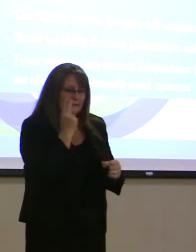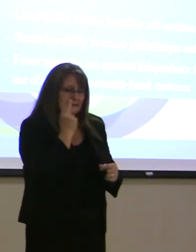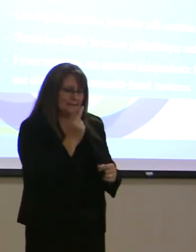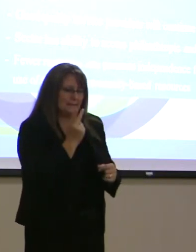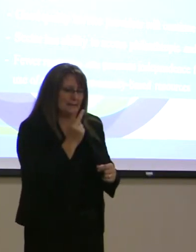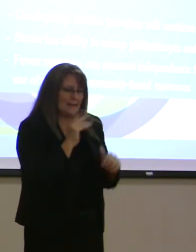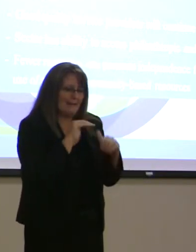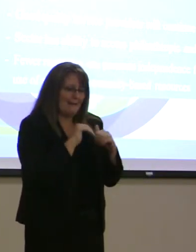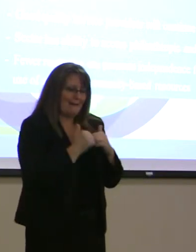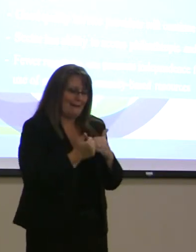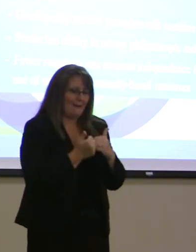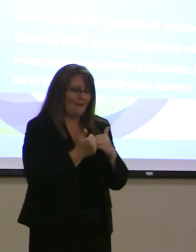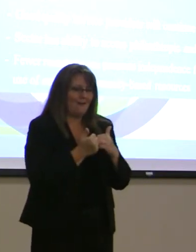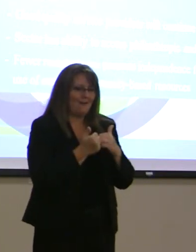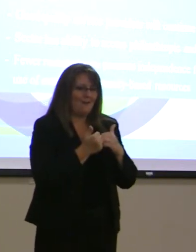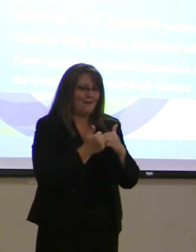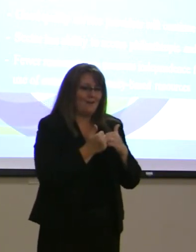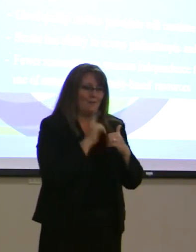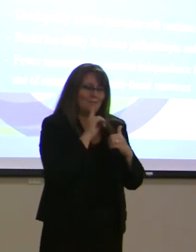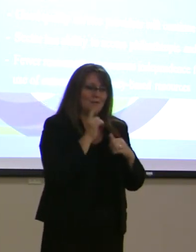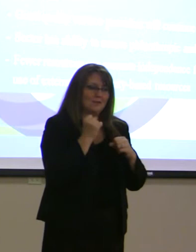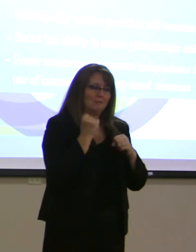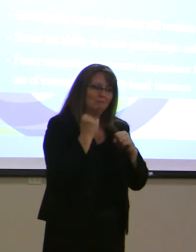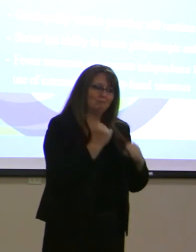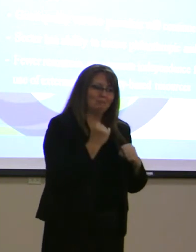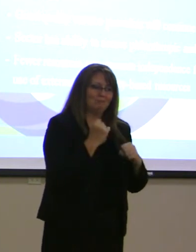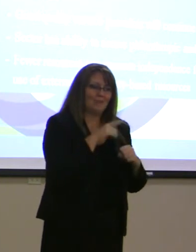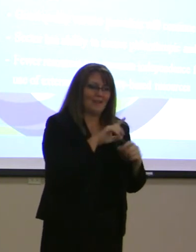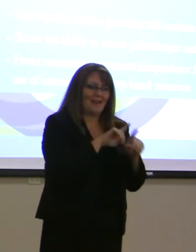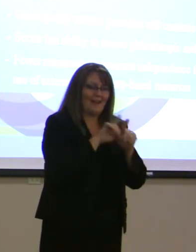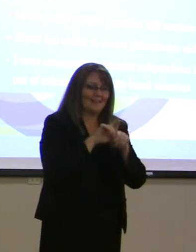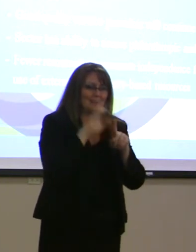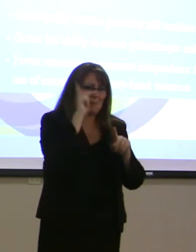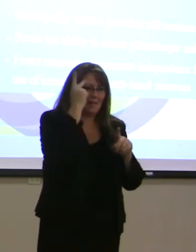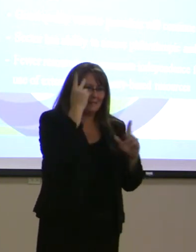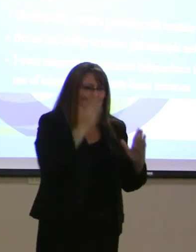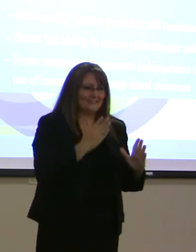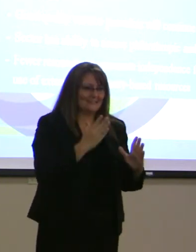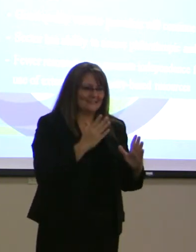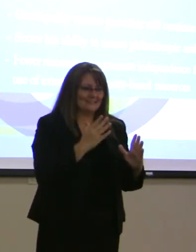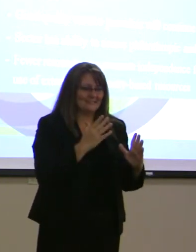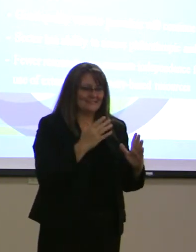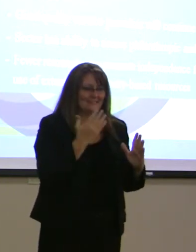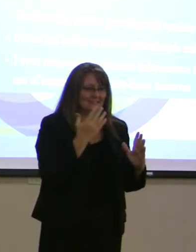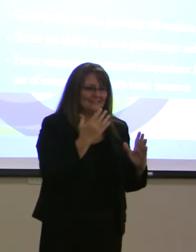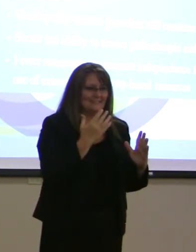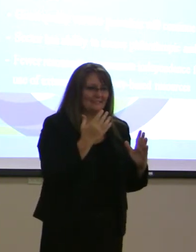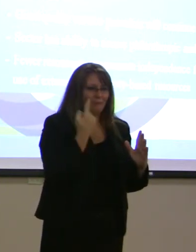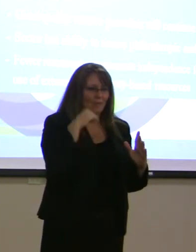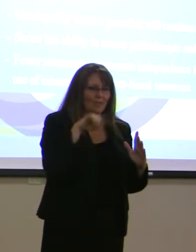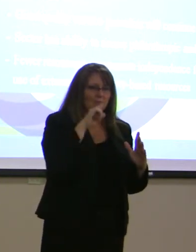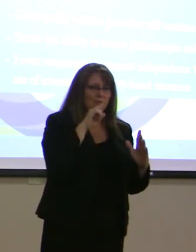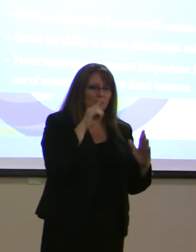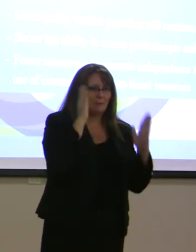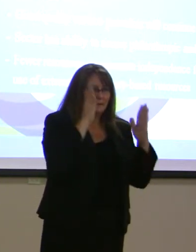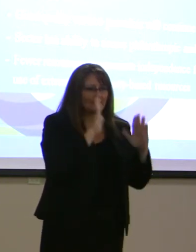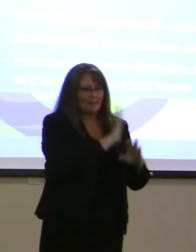and see how very potent they are as politicians in relation to getting their vote to be on these